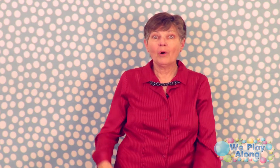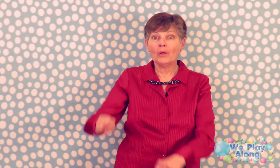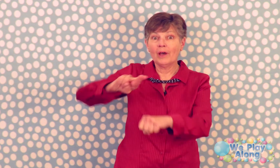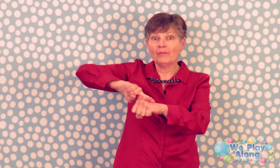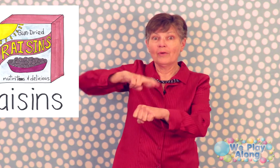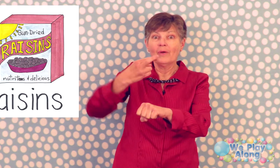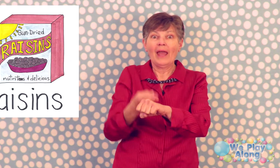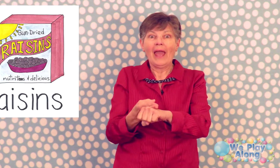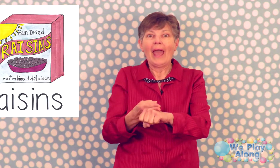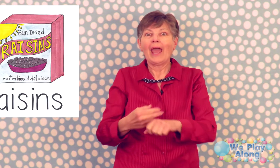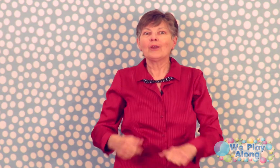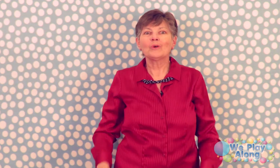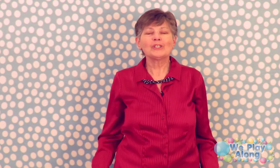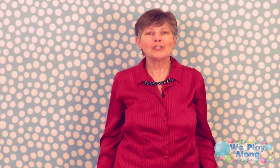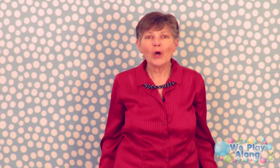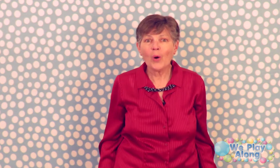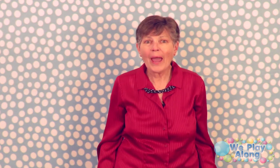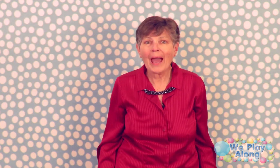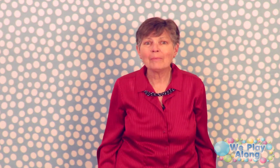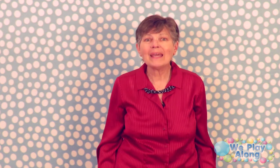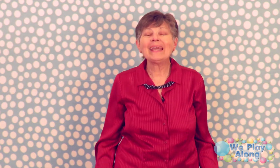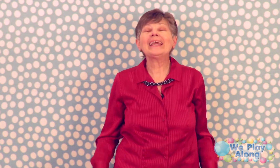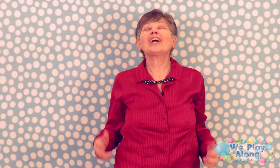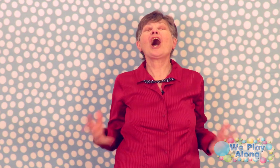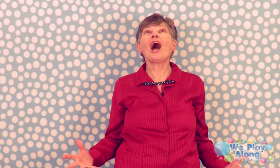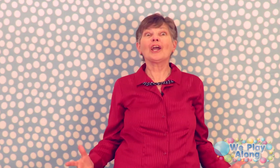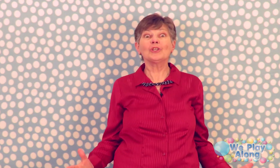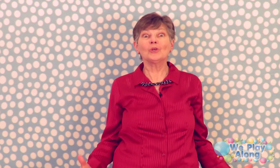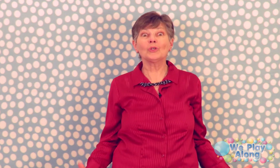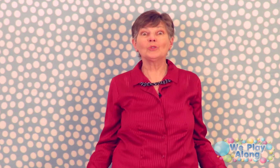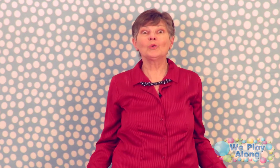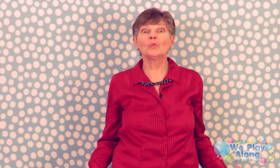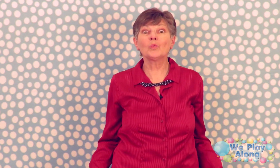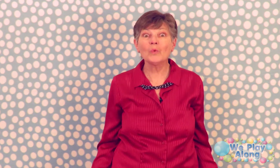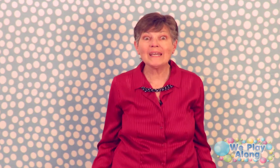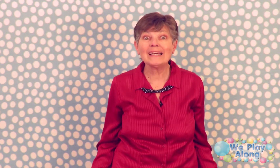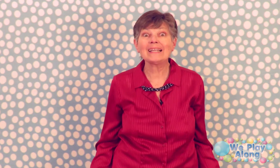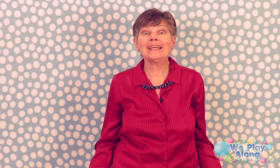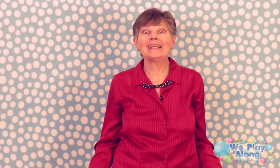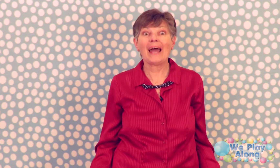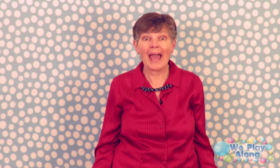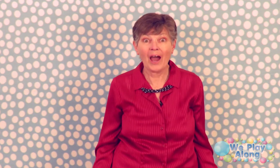bowl of, and was so happy he cock-a-doodle-dooed really